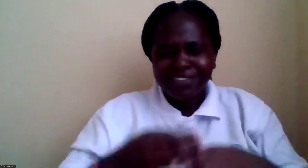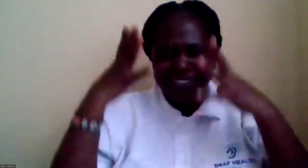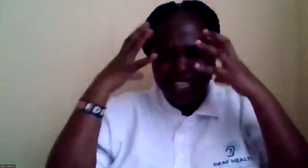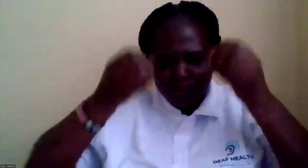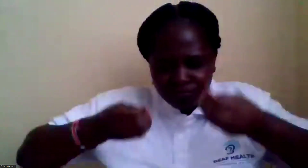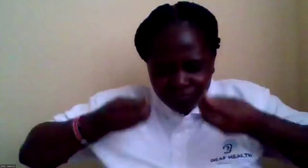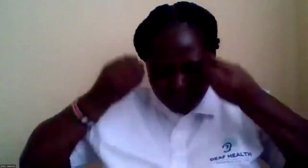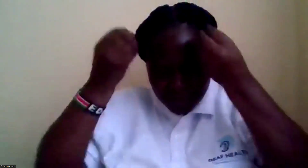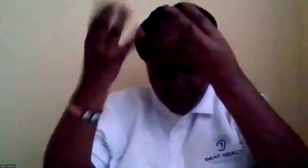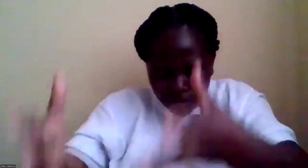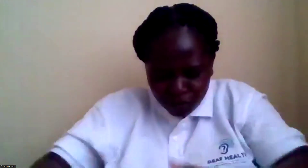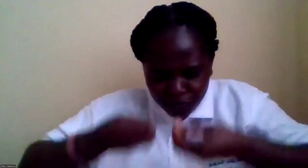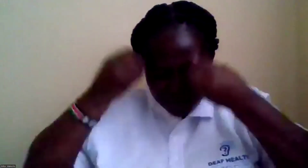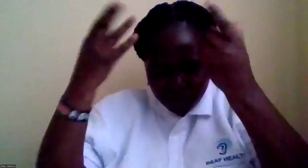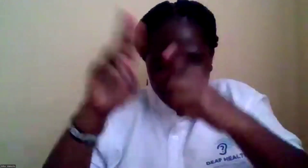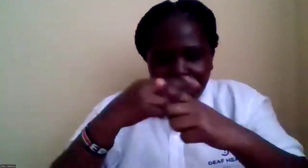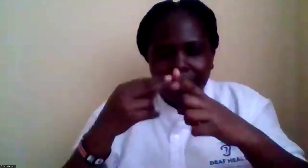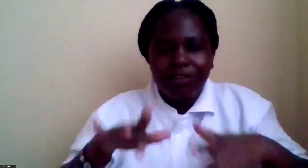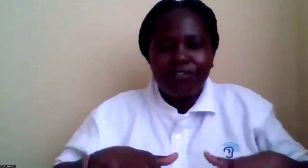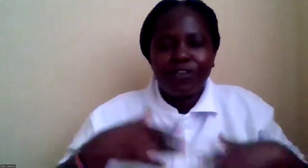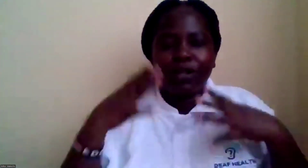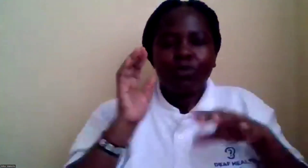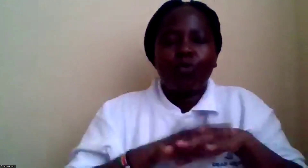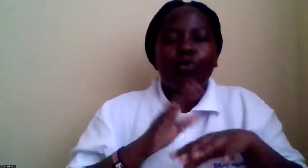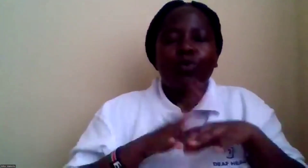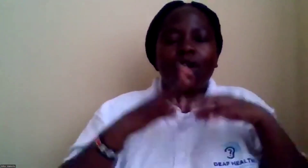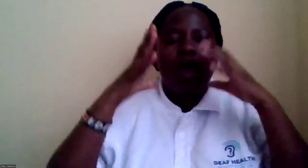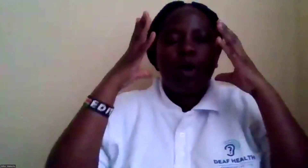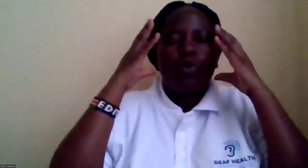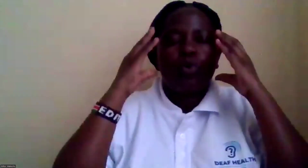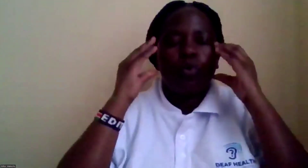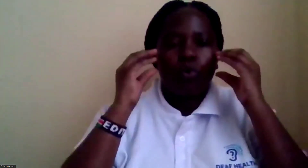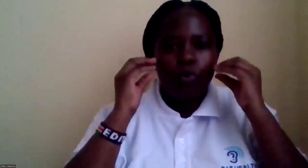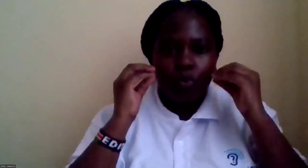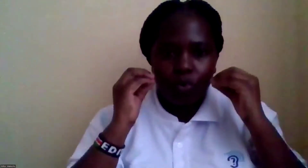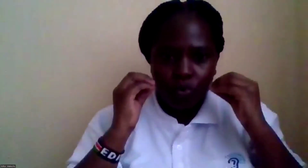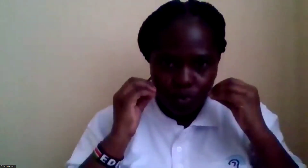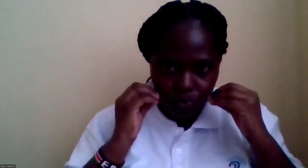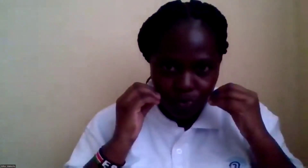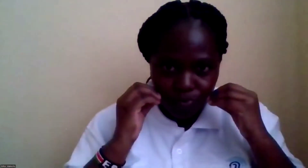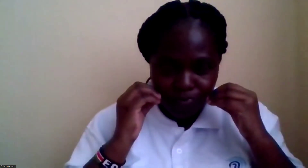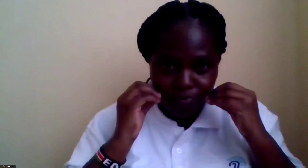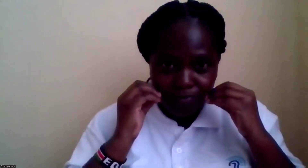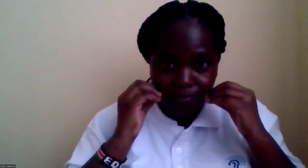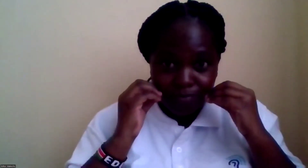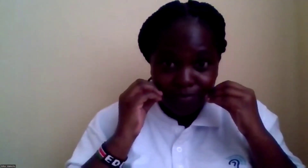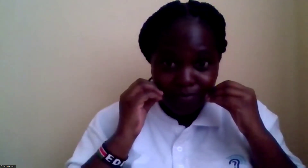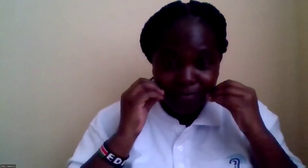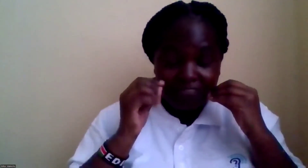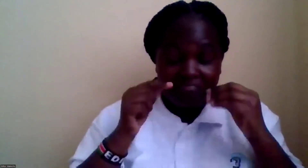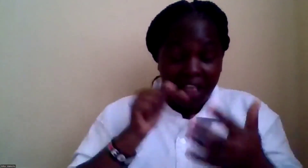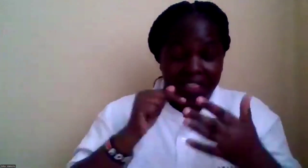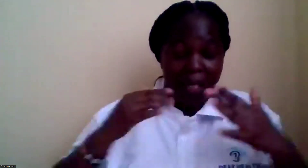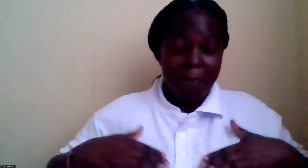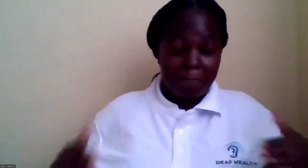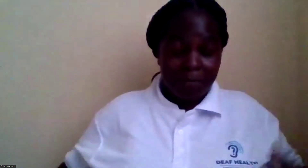feel-good hormones, right? If you've ever heard of, certain hormones that your body produces when you're